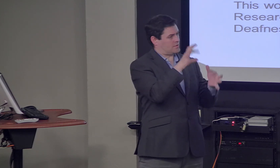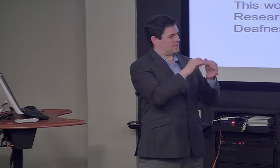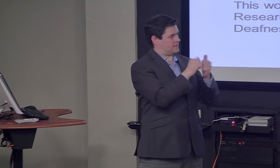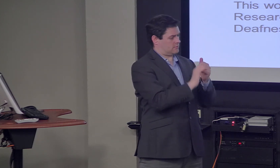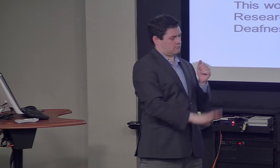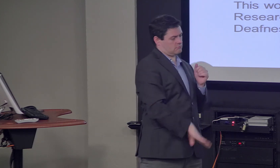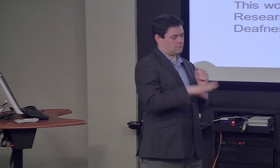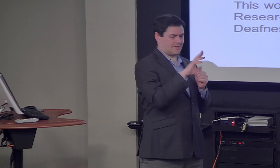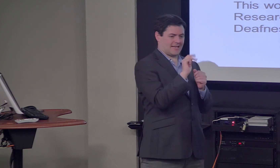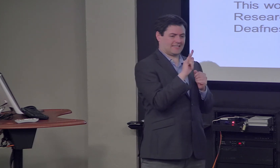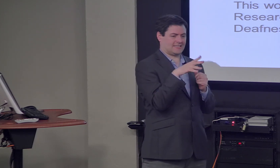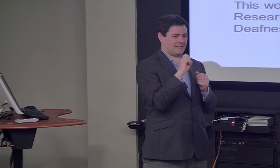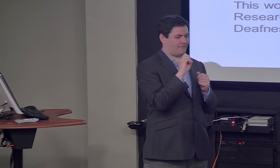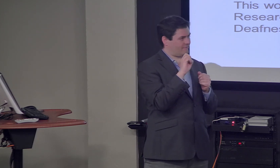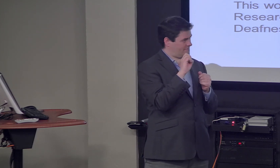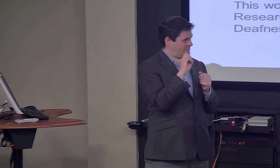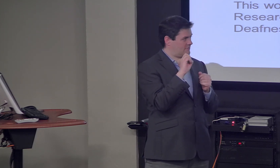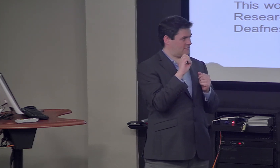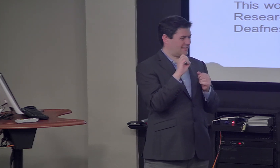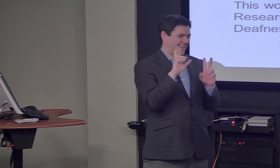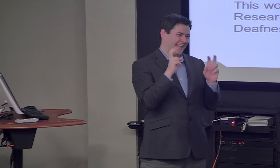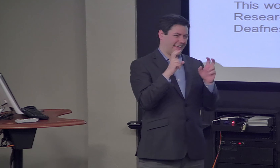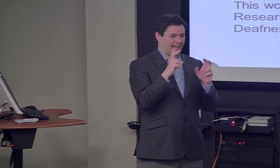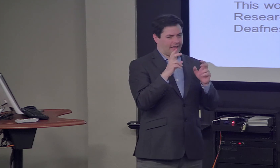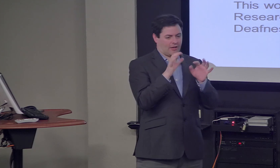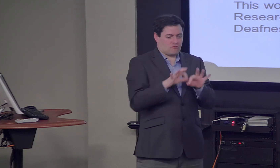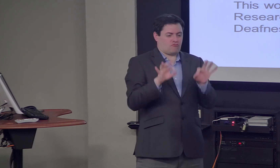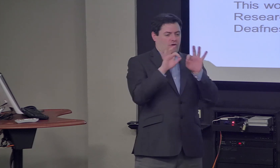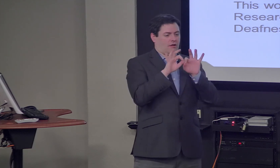bilingual, most of it's looking at native users